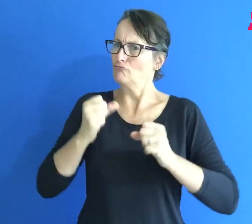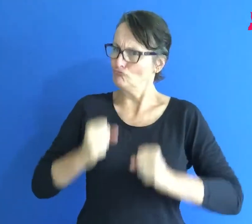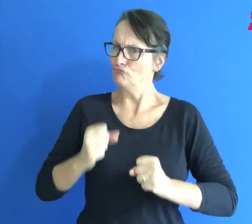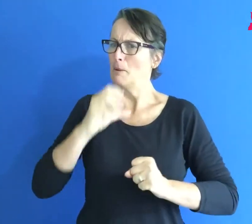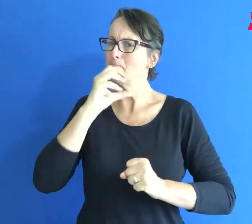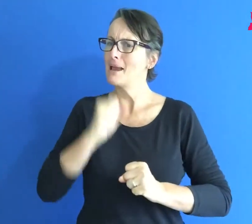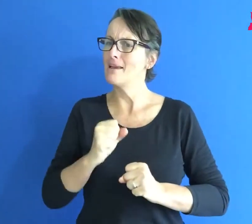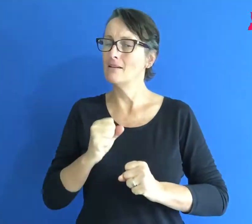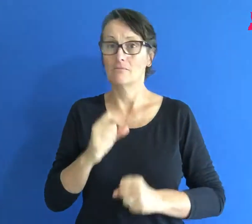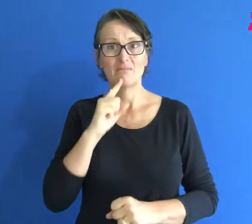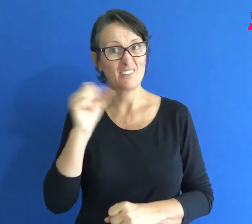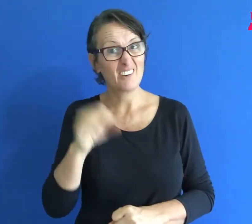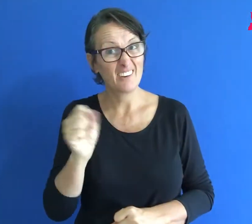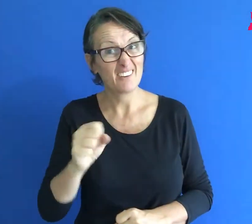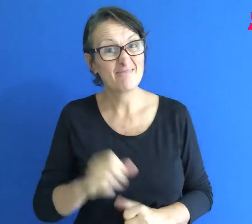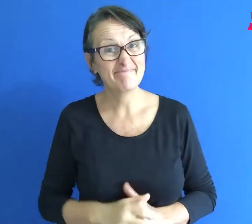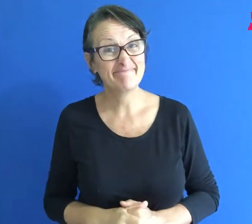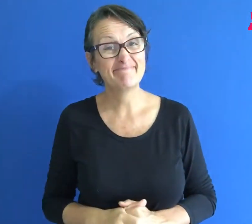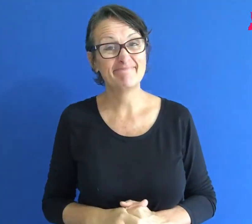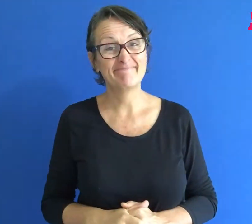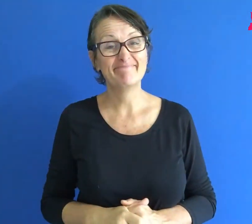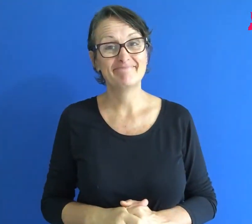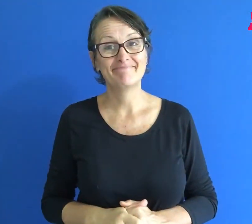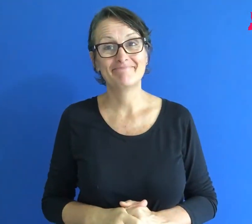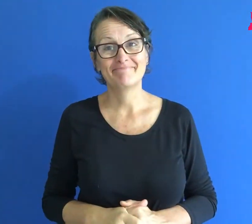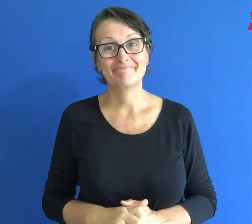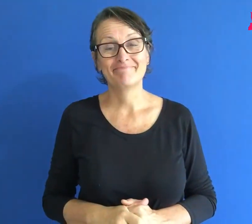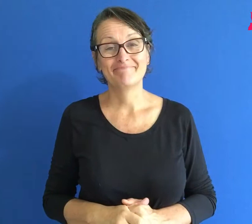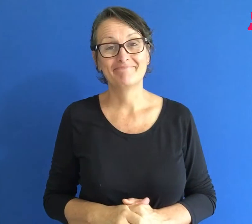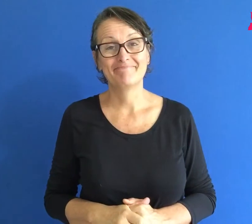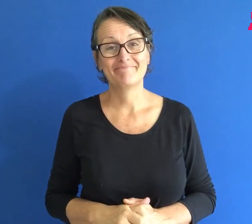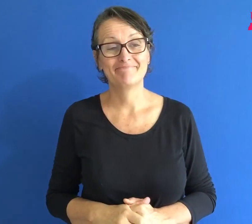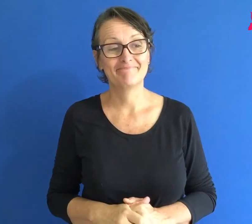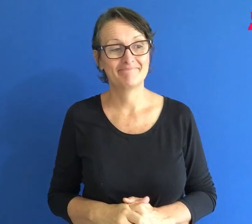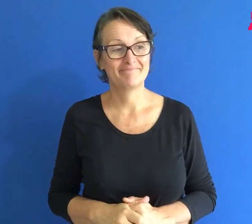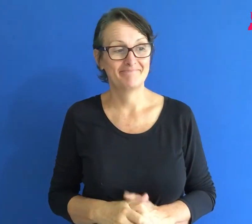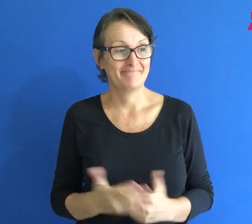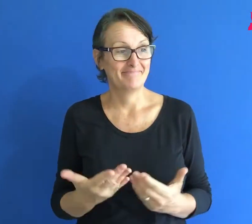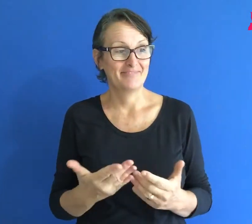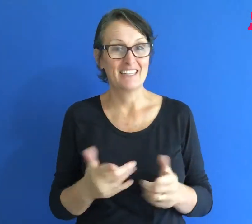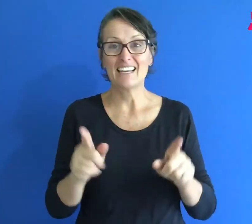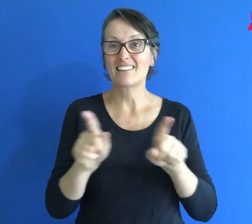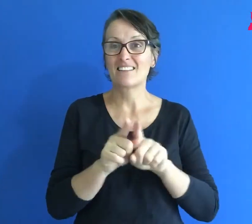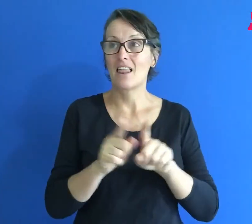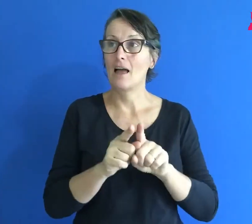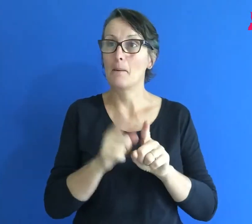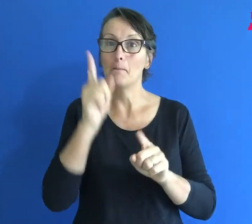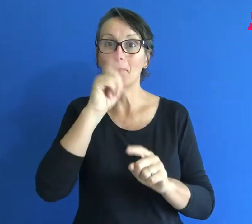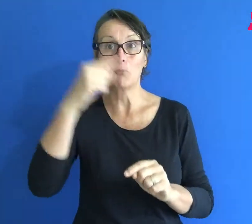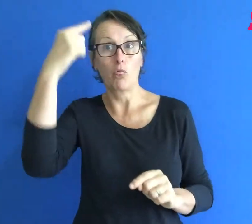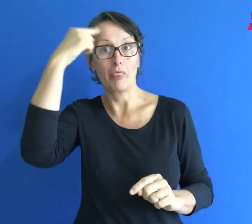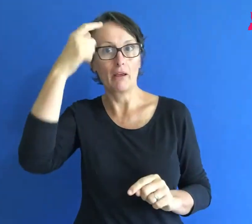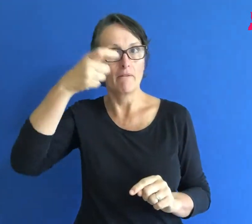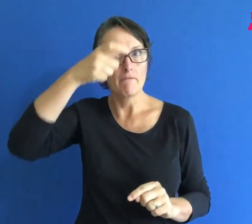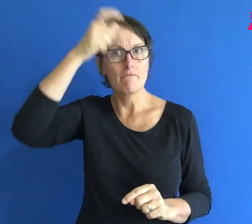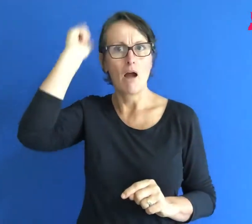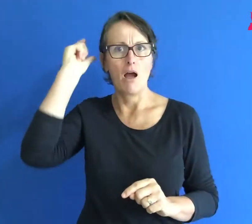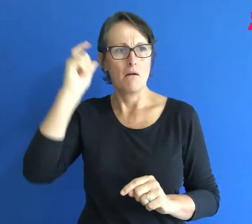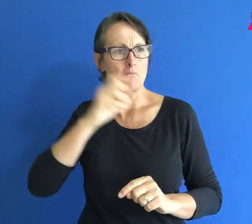become, I don't know, became part of the mythology, and I would